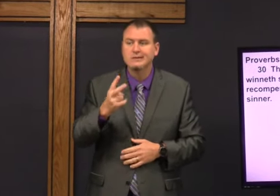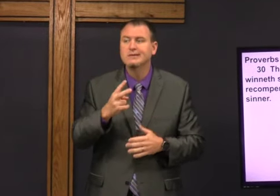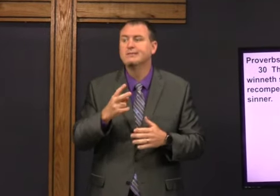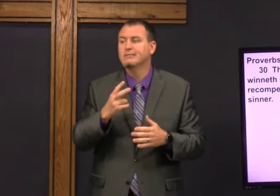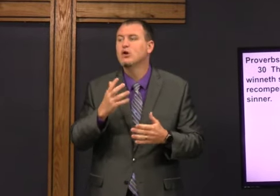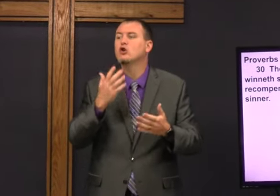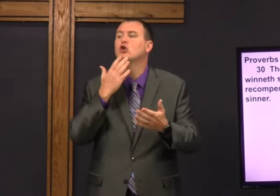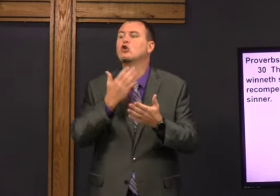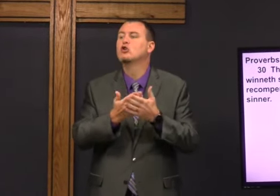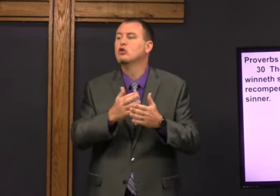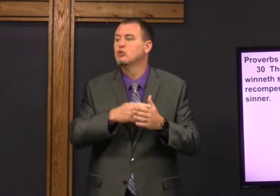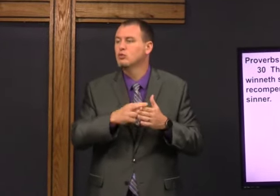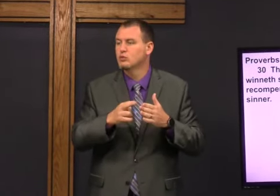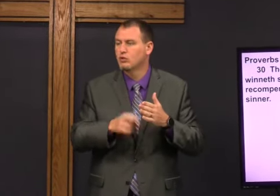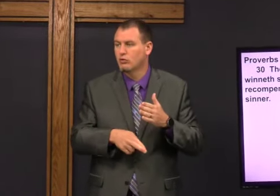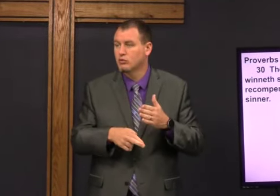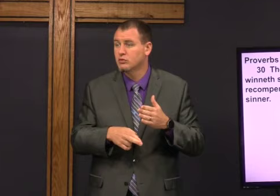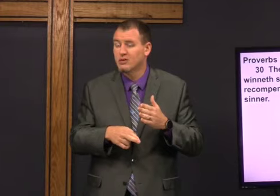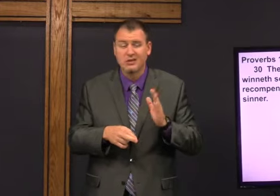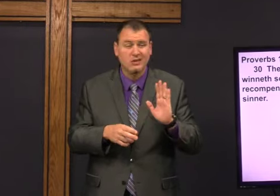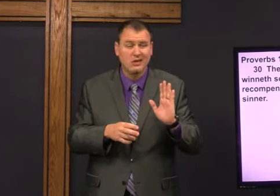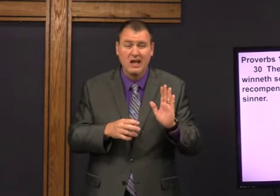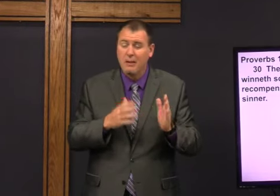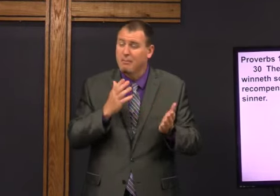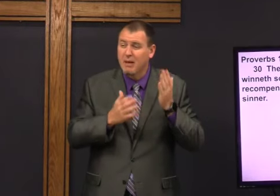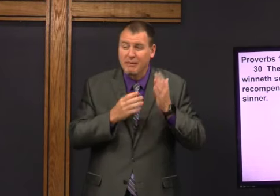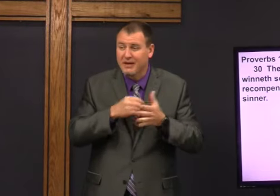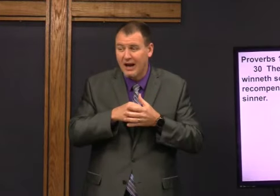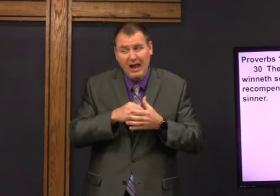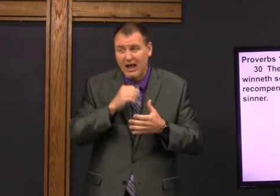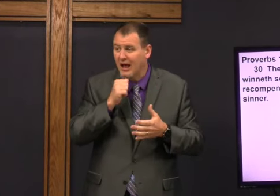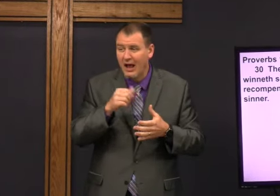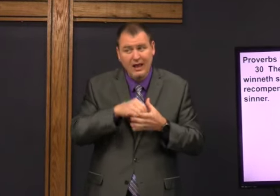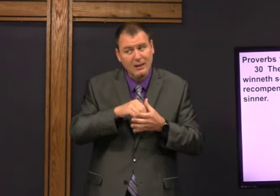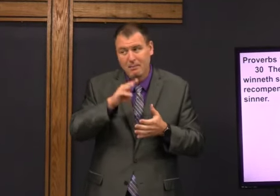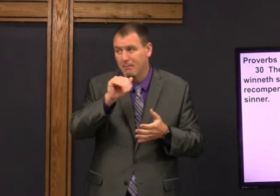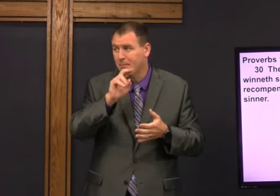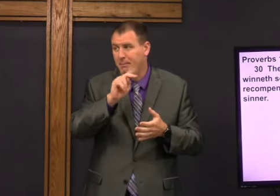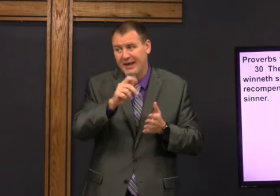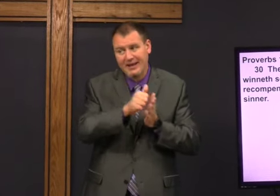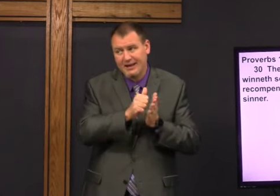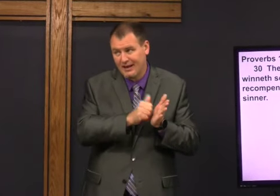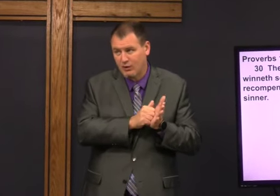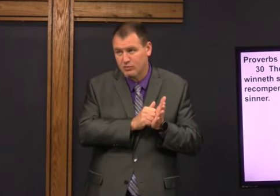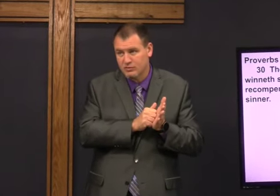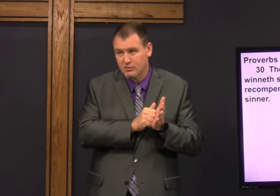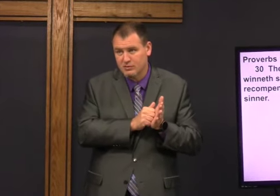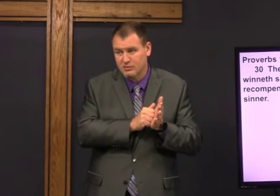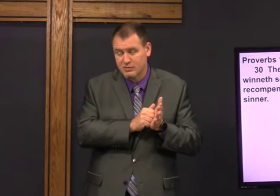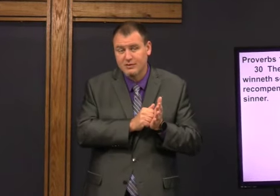We see good results. And maybe not in our bank